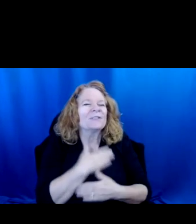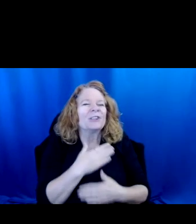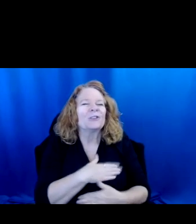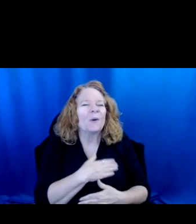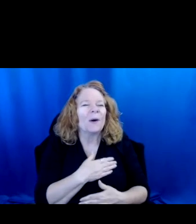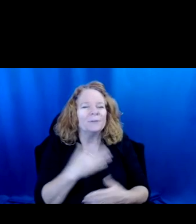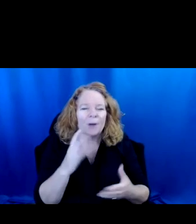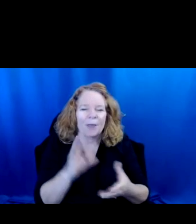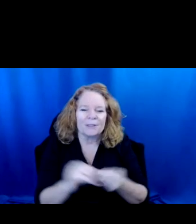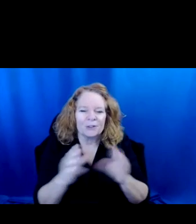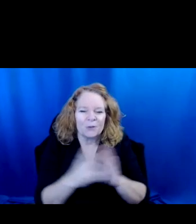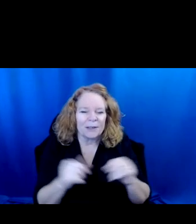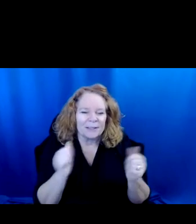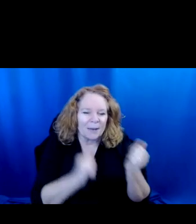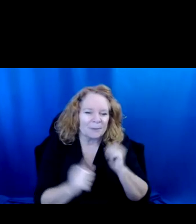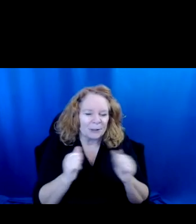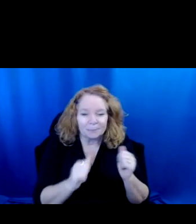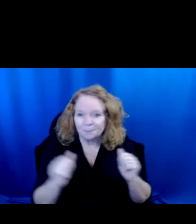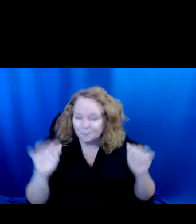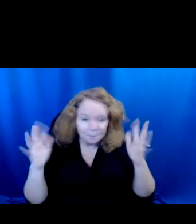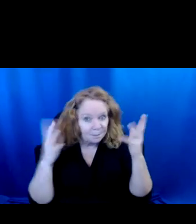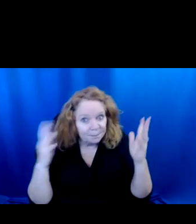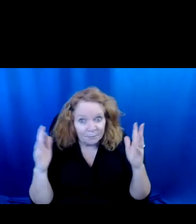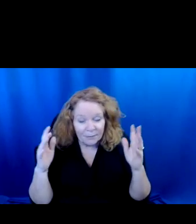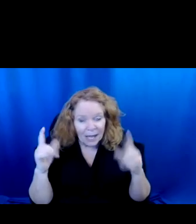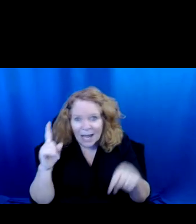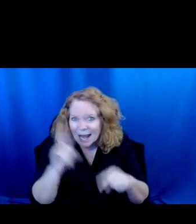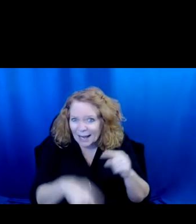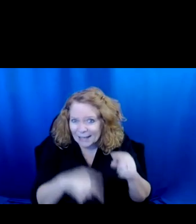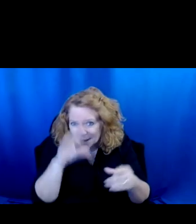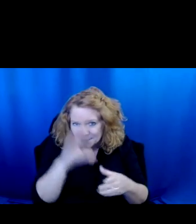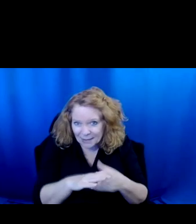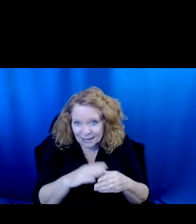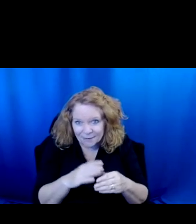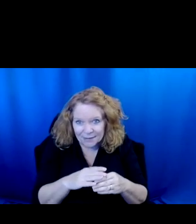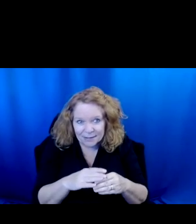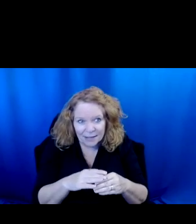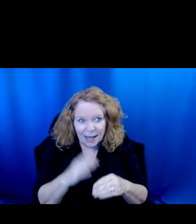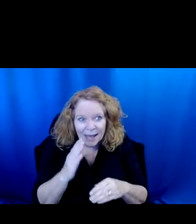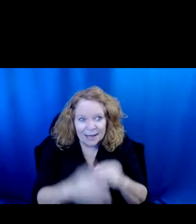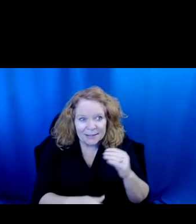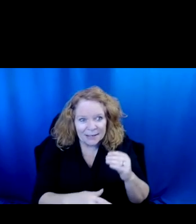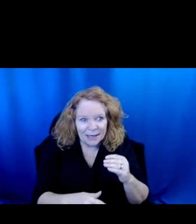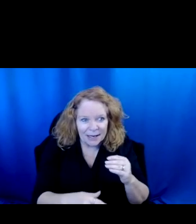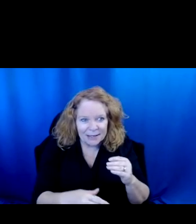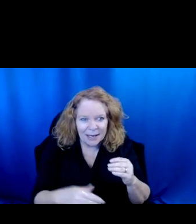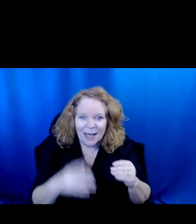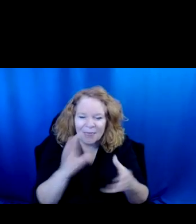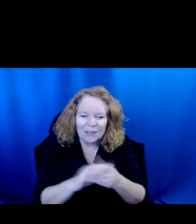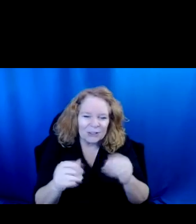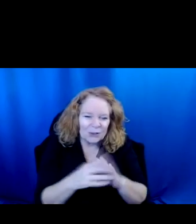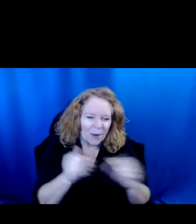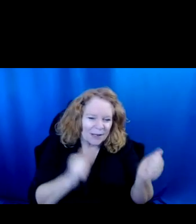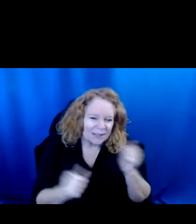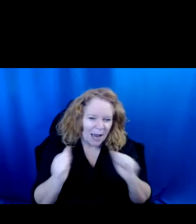Storytime Show. Whoop-a-dee-doo, I can't think of anything better in life to do than Storytime